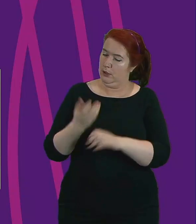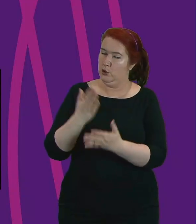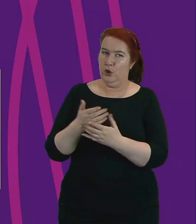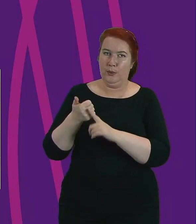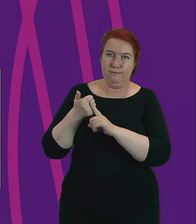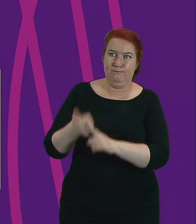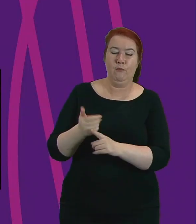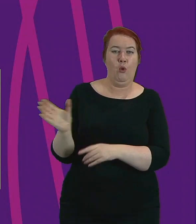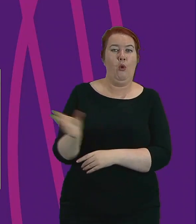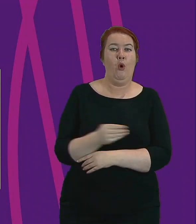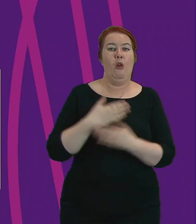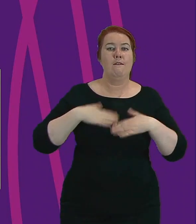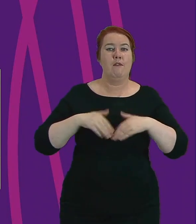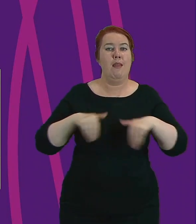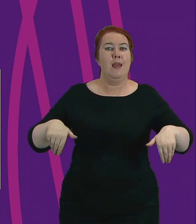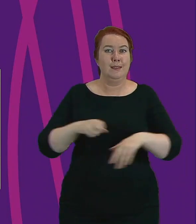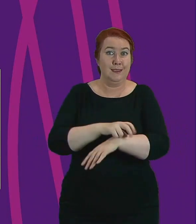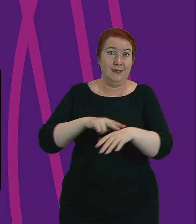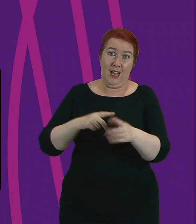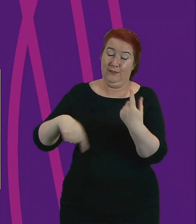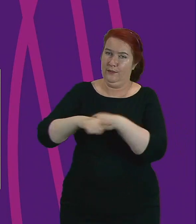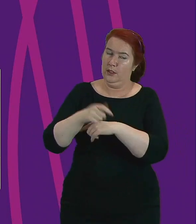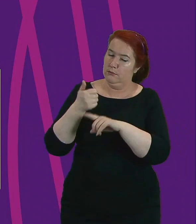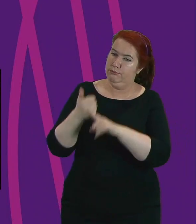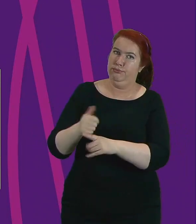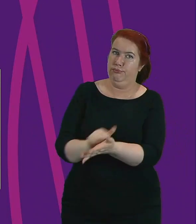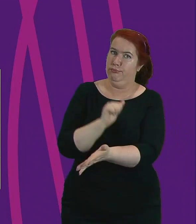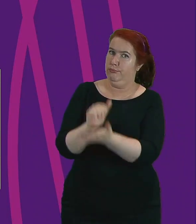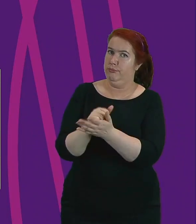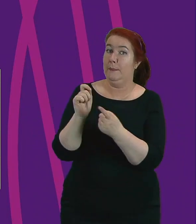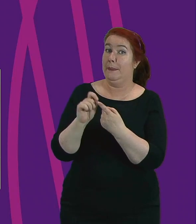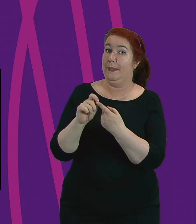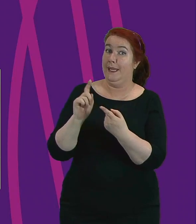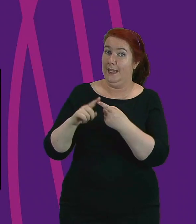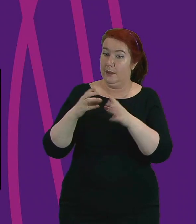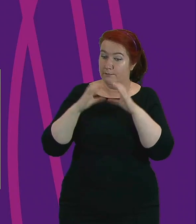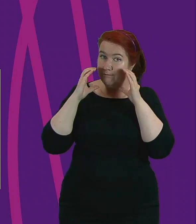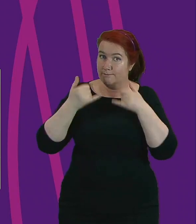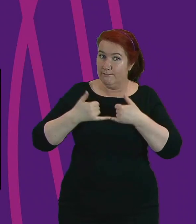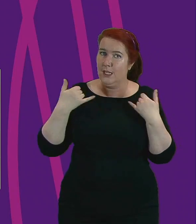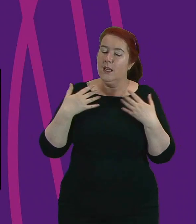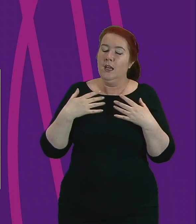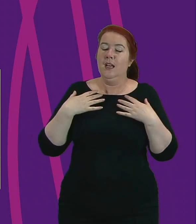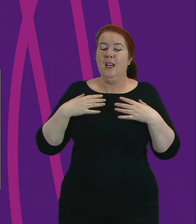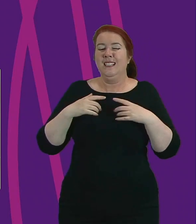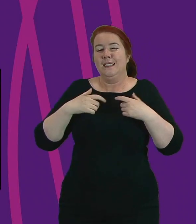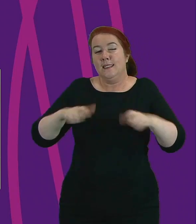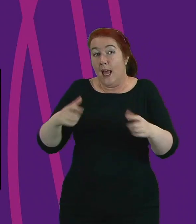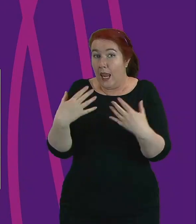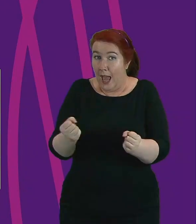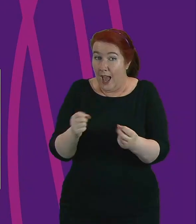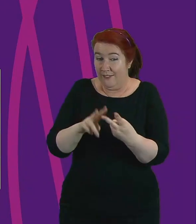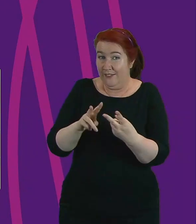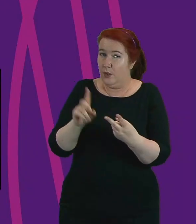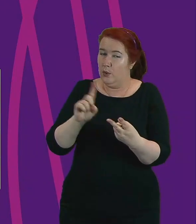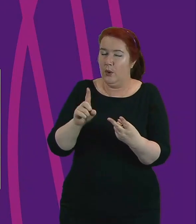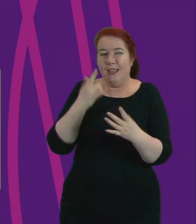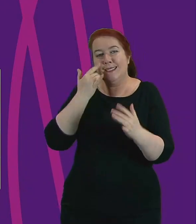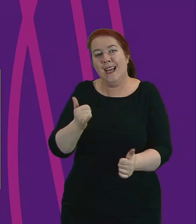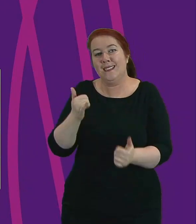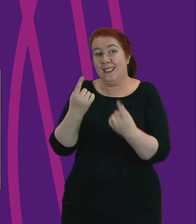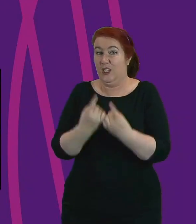frontline workers in terms of PPE. There is still a testing issue. I don't like when governments,